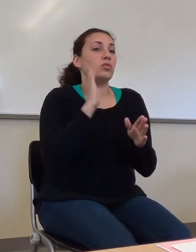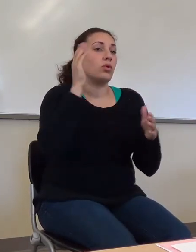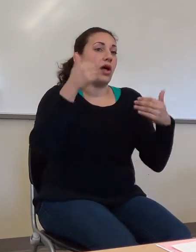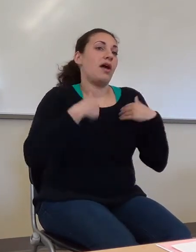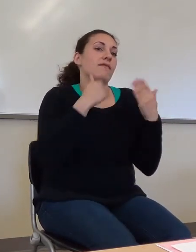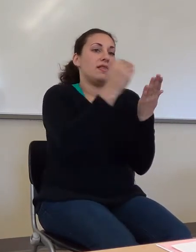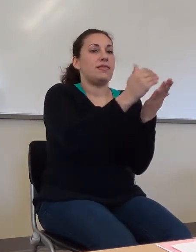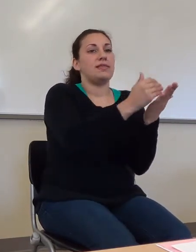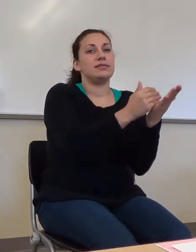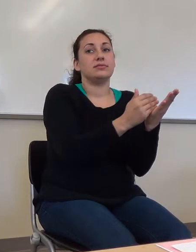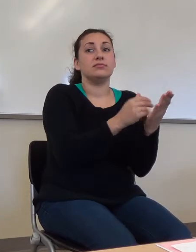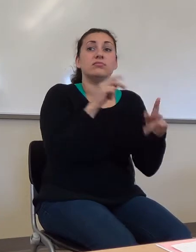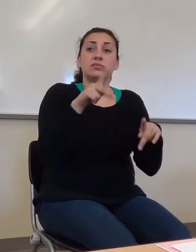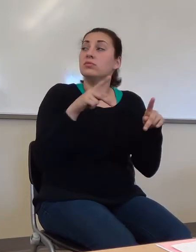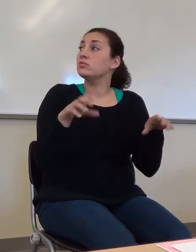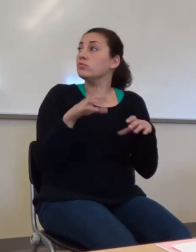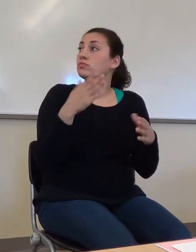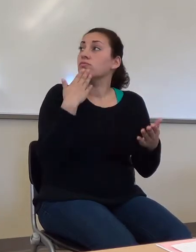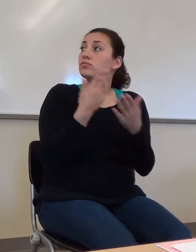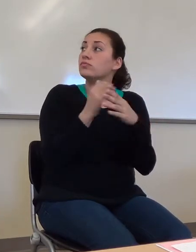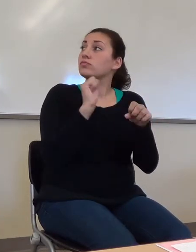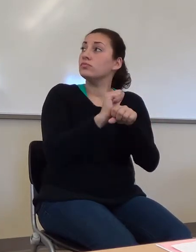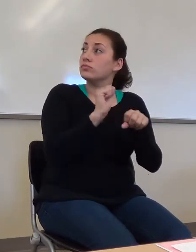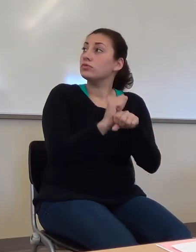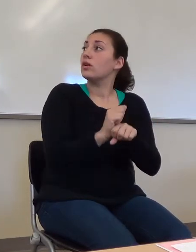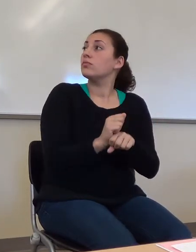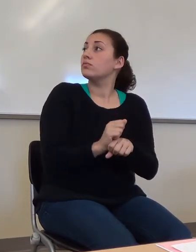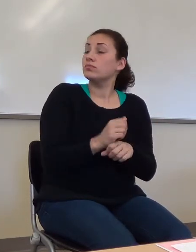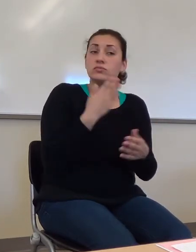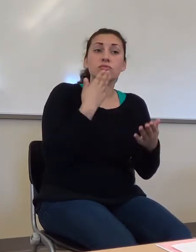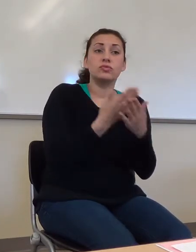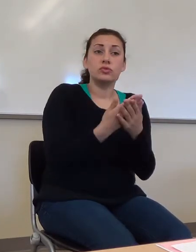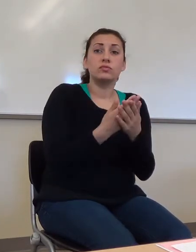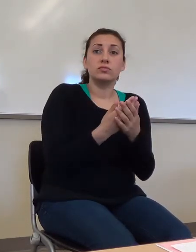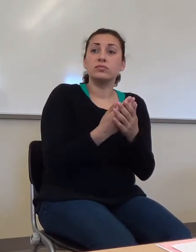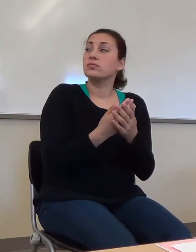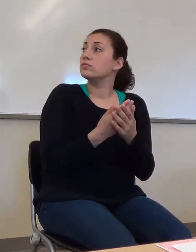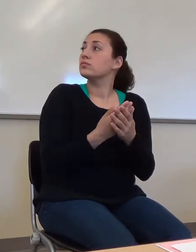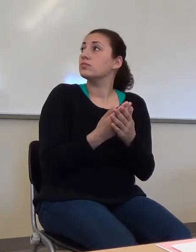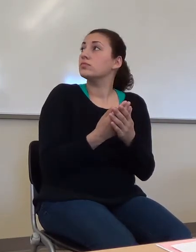People did a good job of trying, people who did catch this, tried